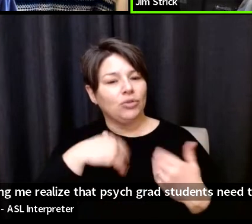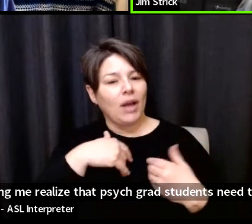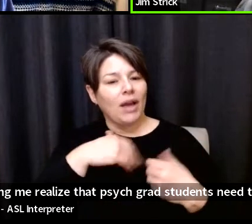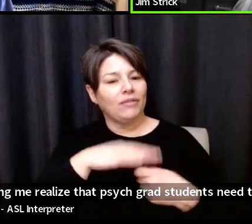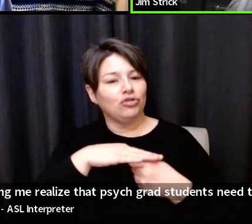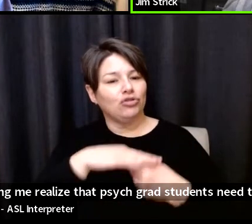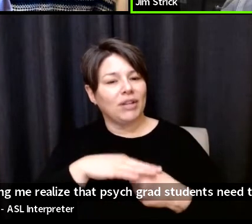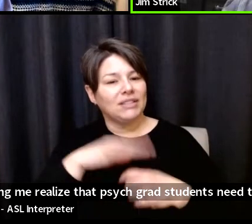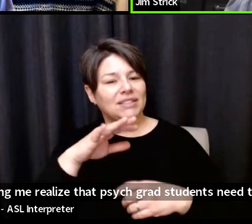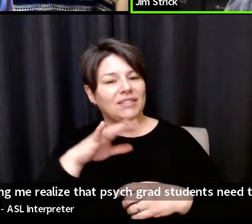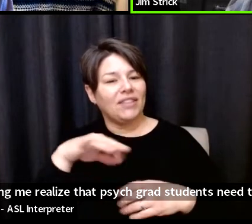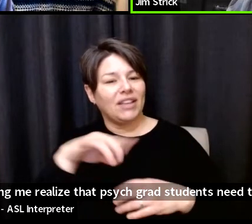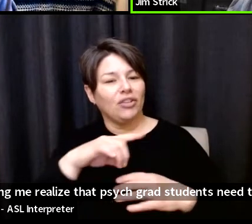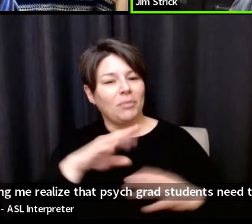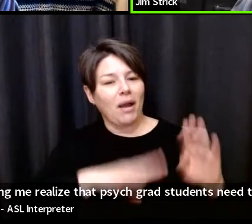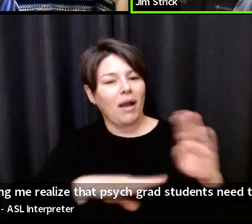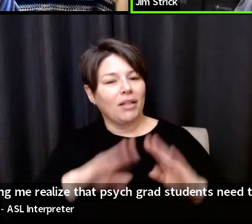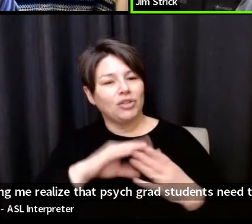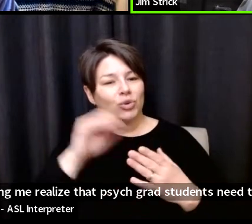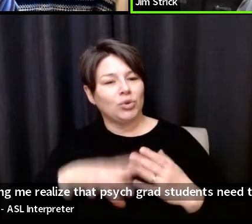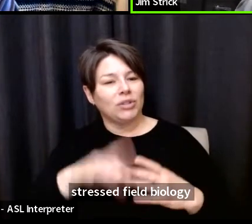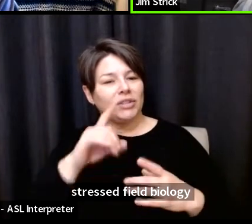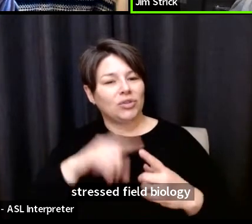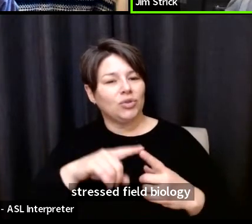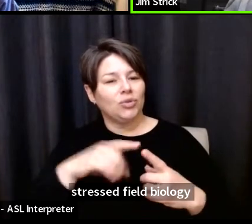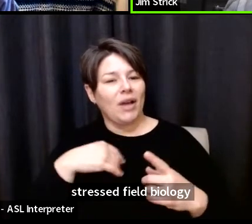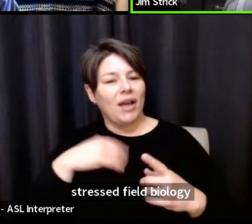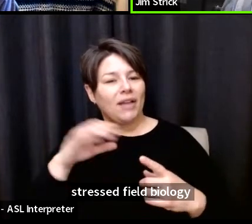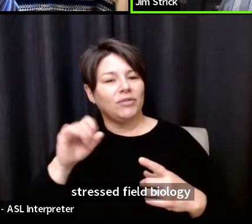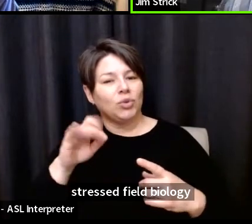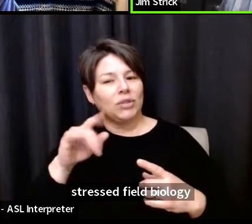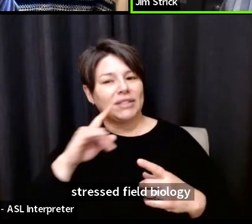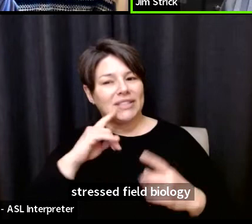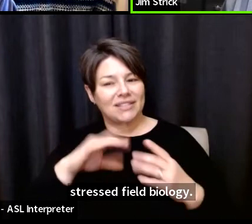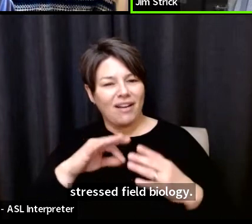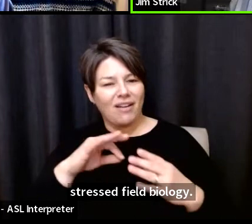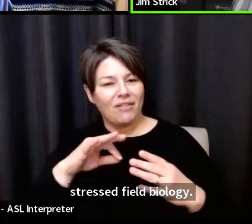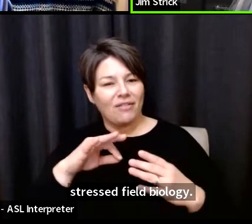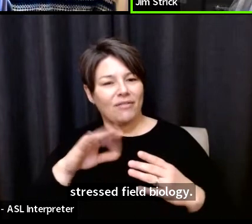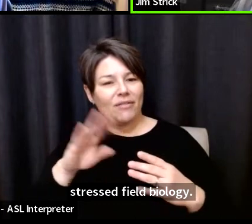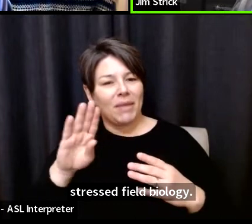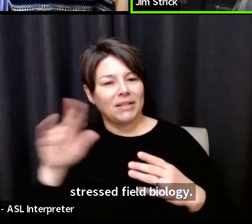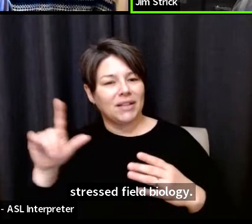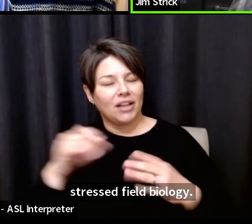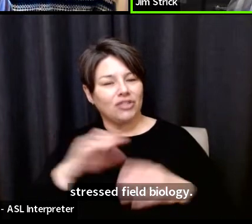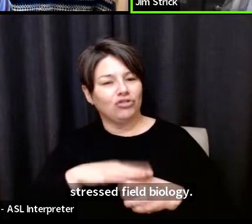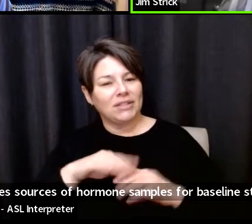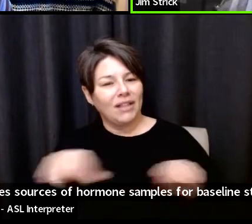field biology grad students as sources of hormone samples for baseline stress levels.